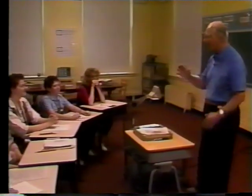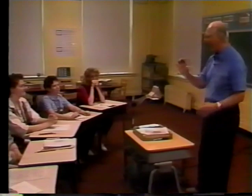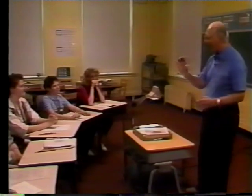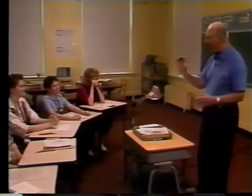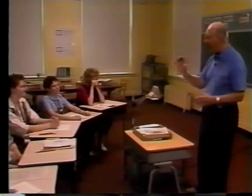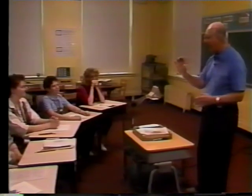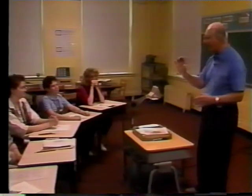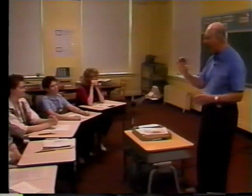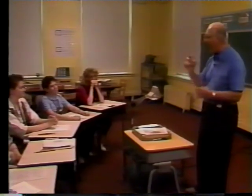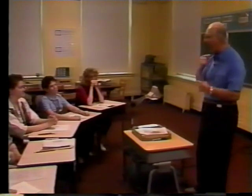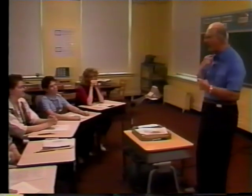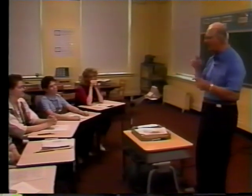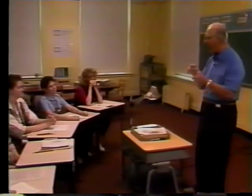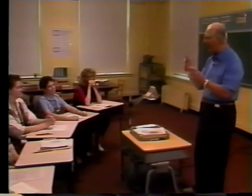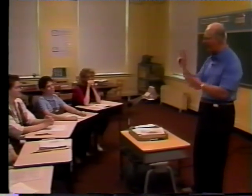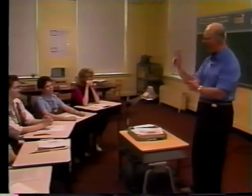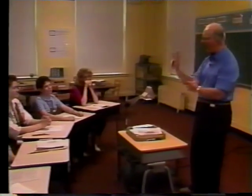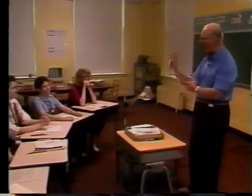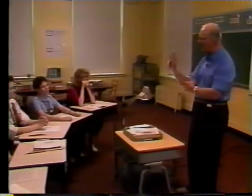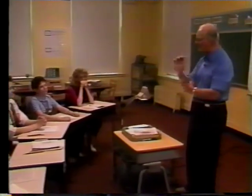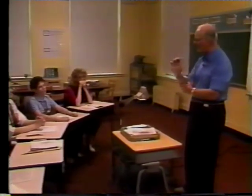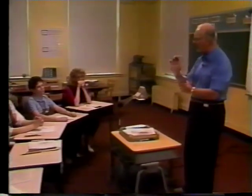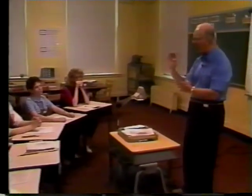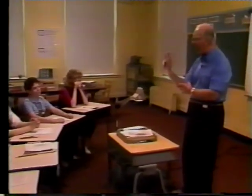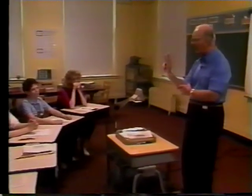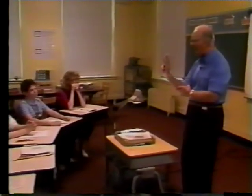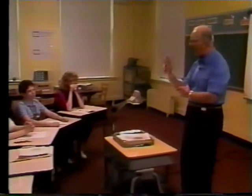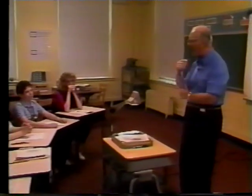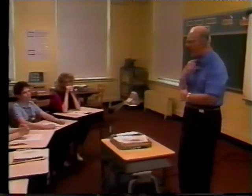Okay, now you K like K, C like K, K.